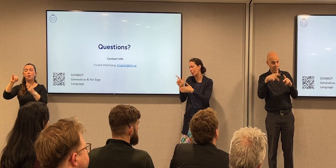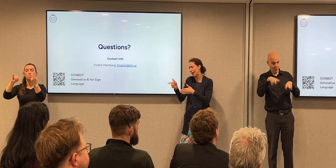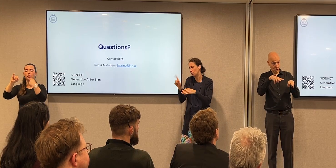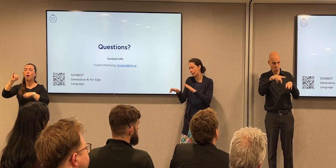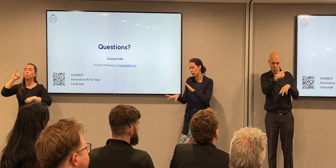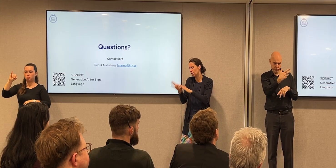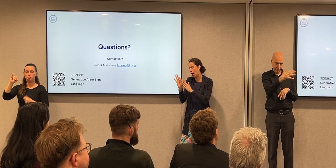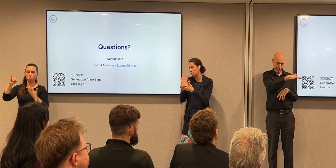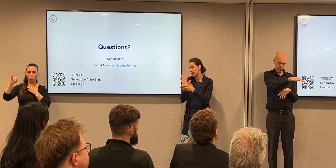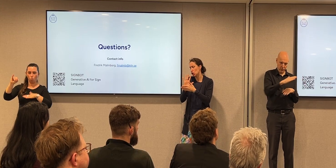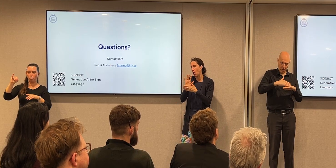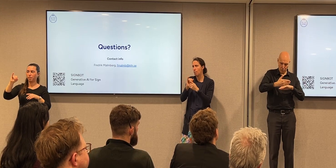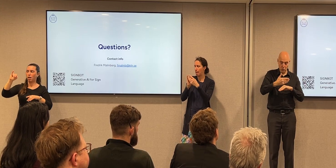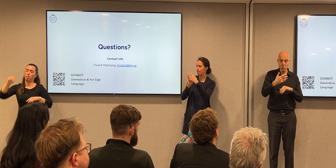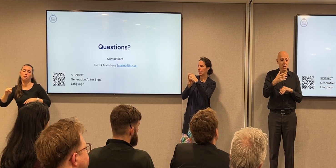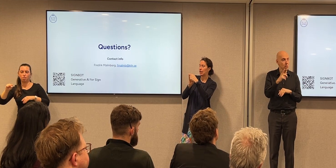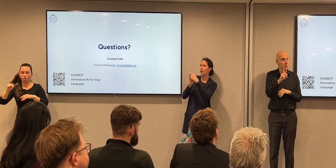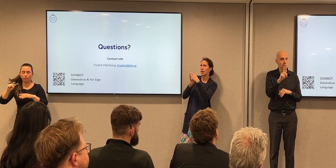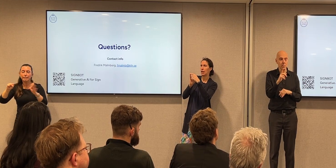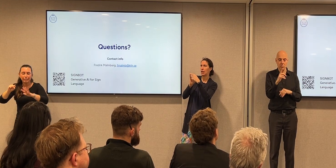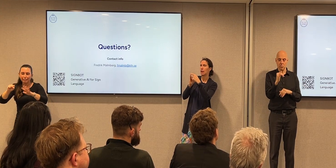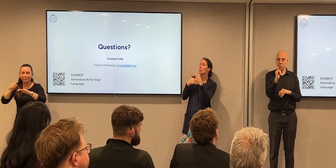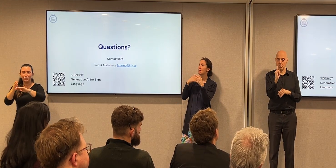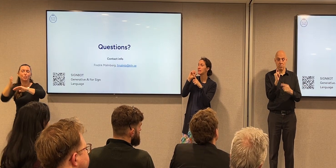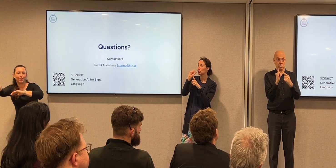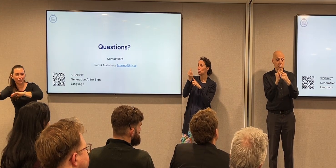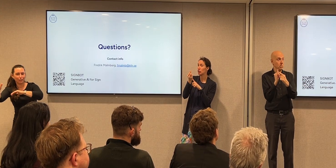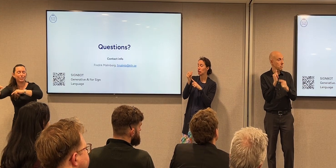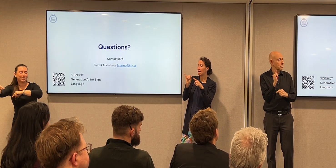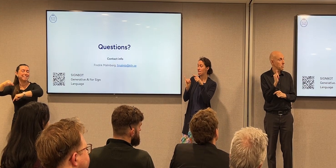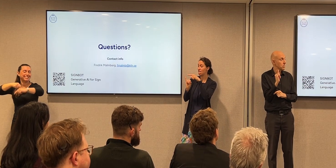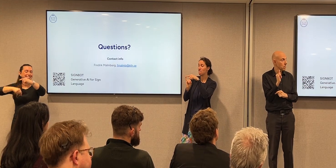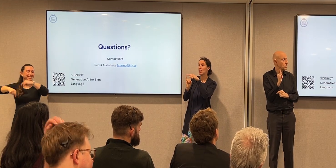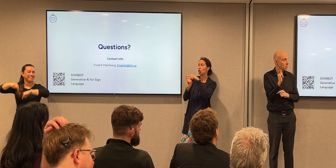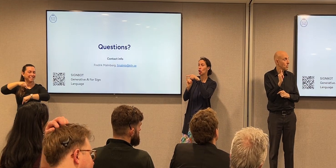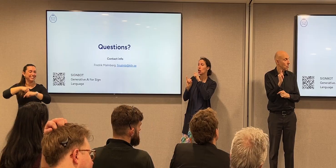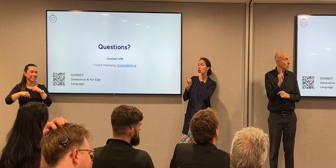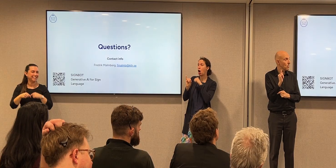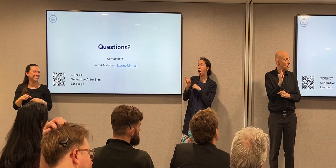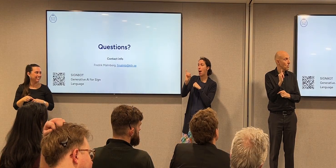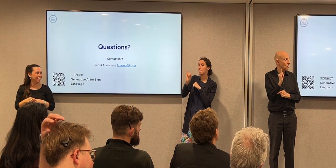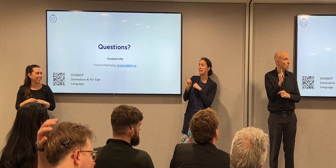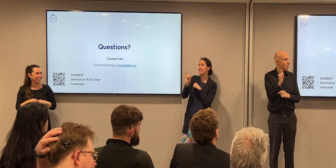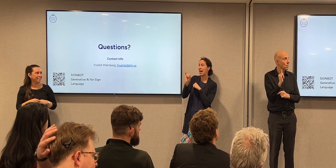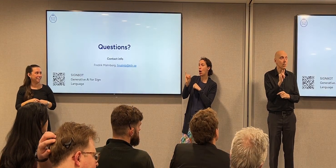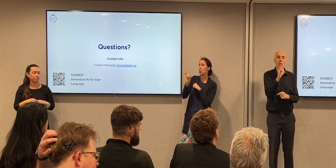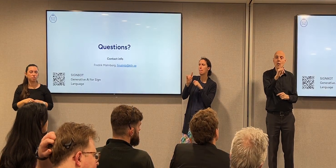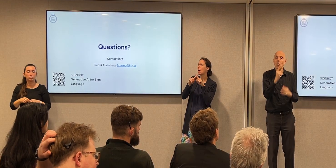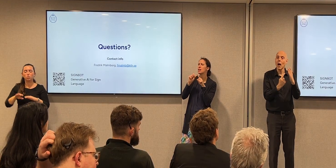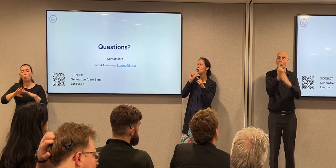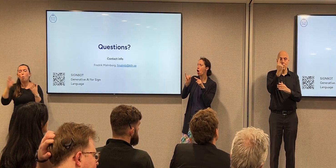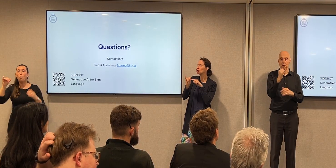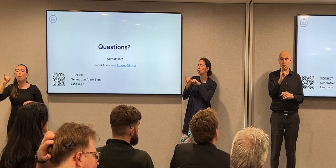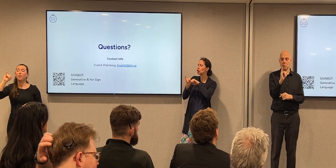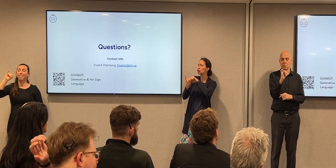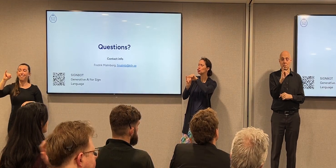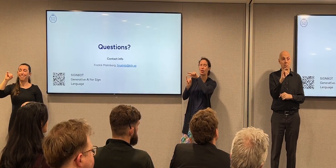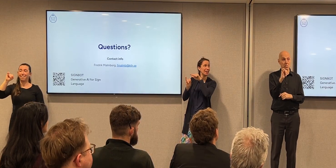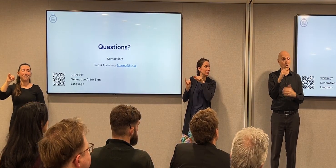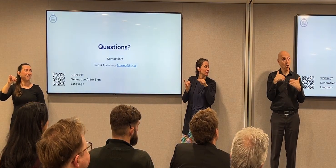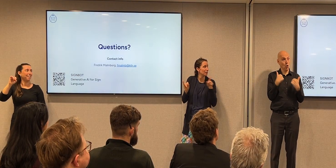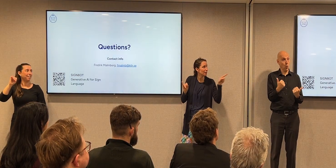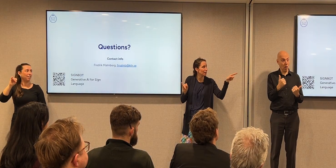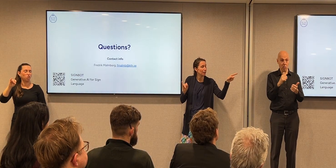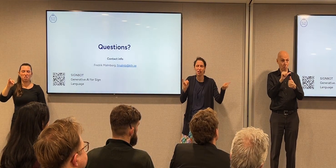it. There is the case where the finger is not moving up and down, but it's not straight either. So you kind of get this